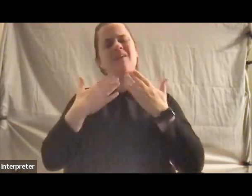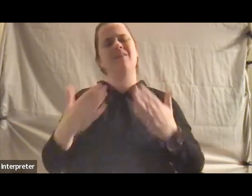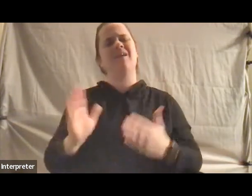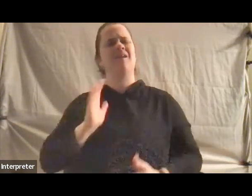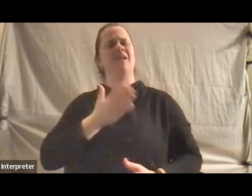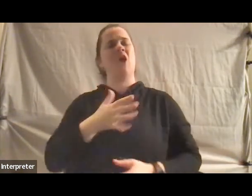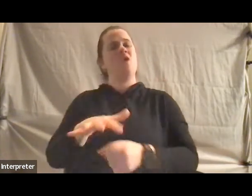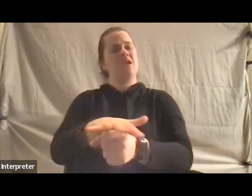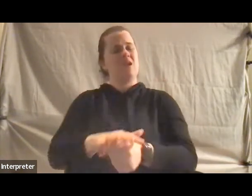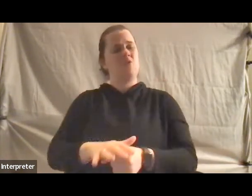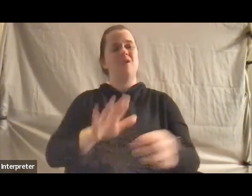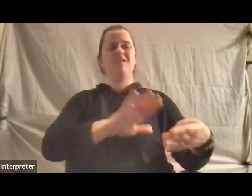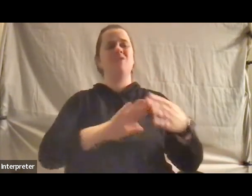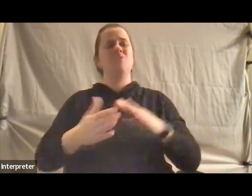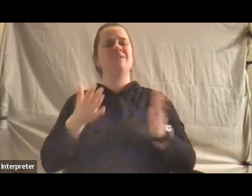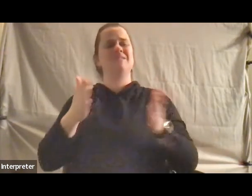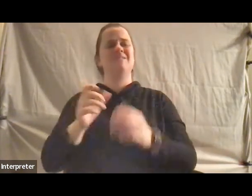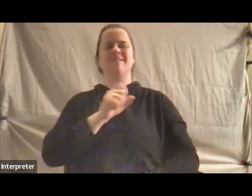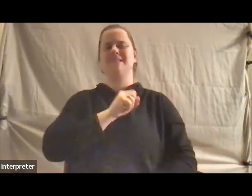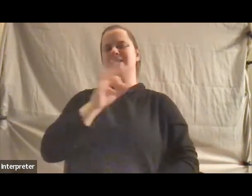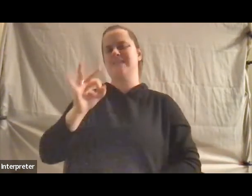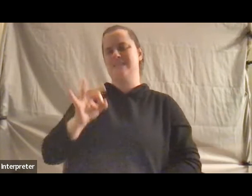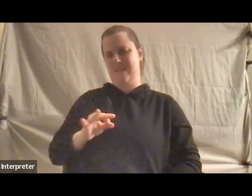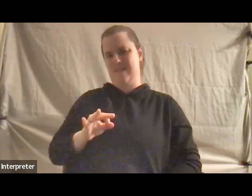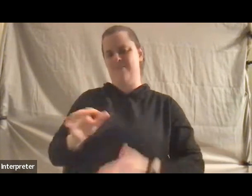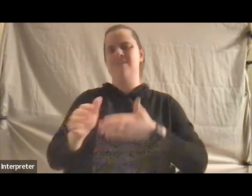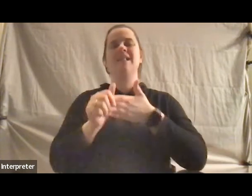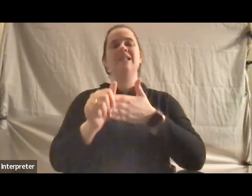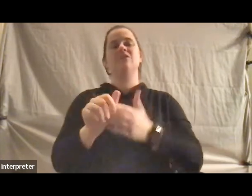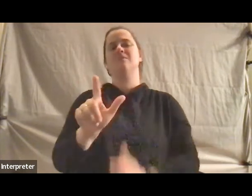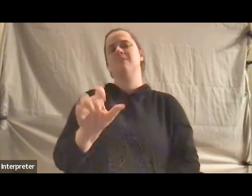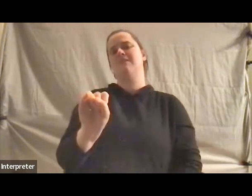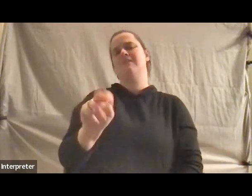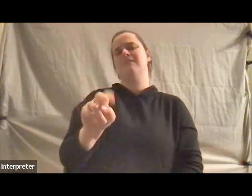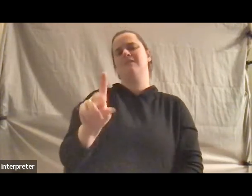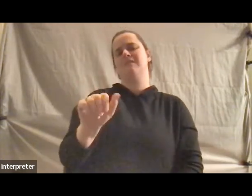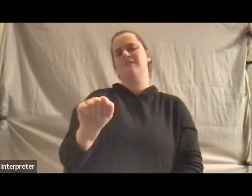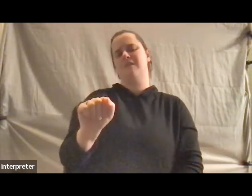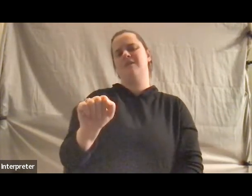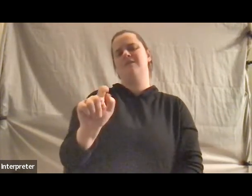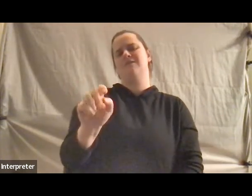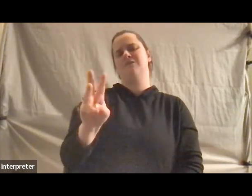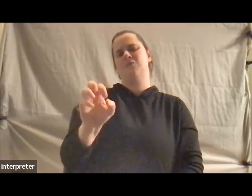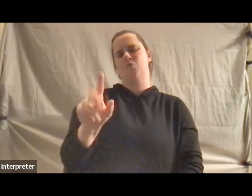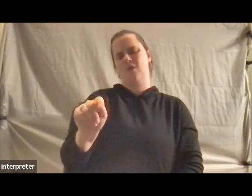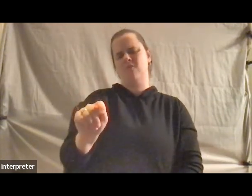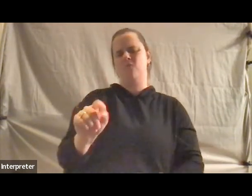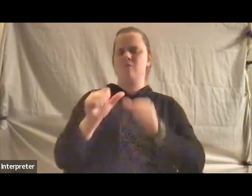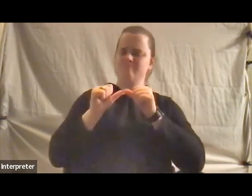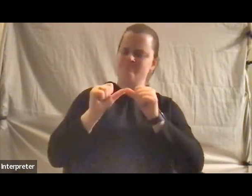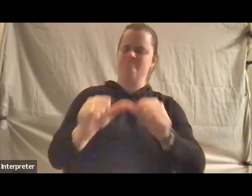community services staff under the leadership of Linda Stewart for the diligent work that they have put